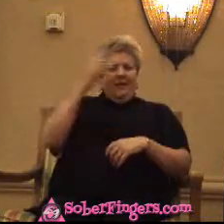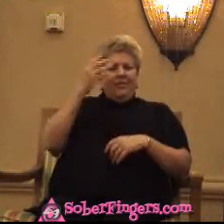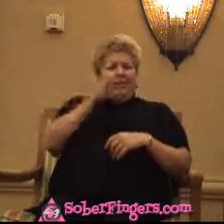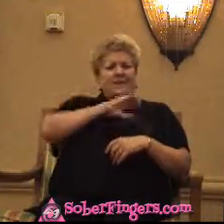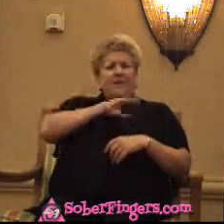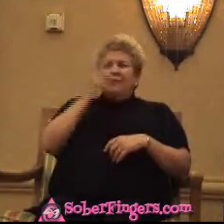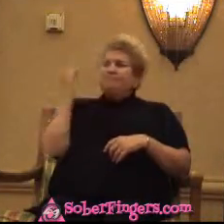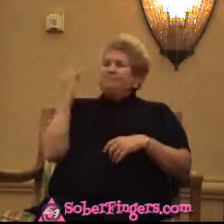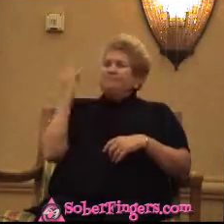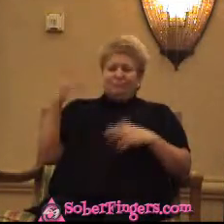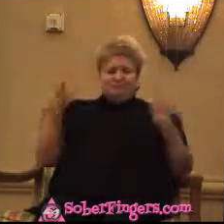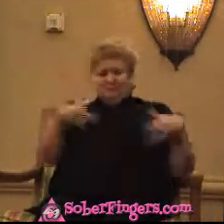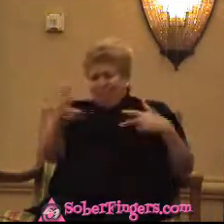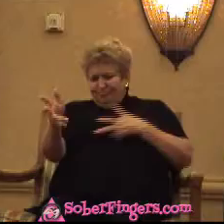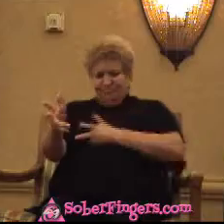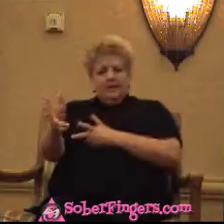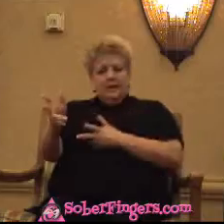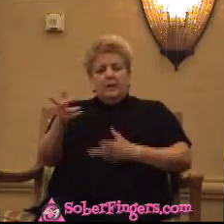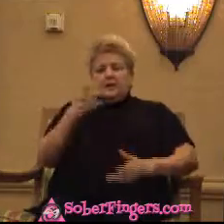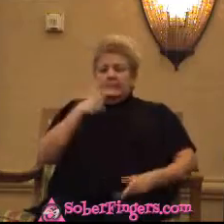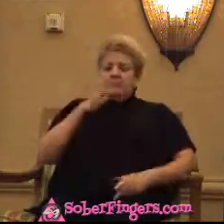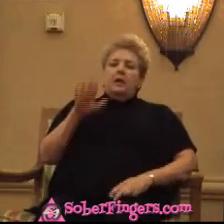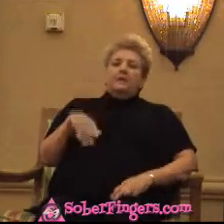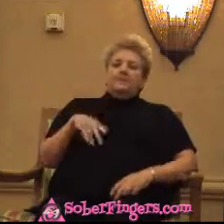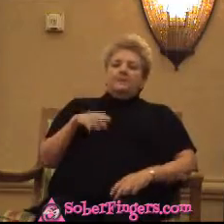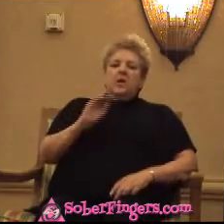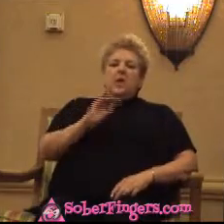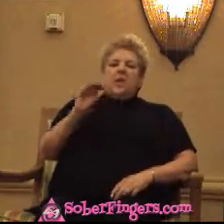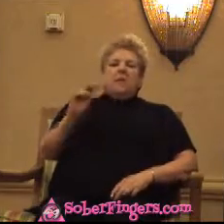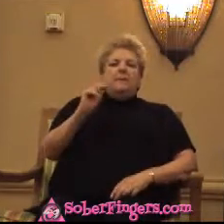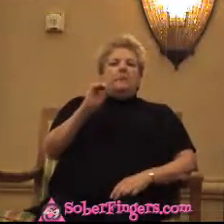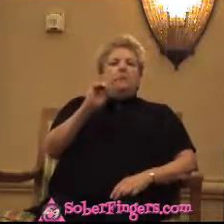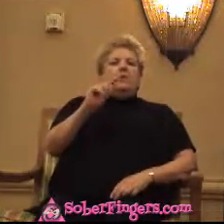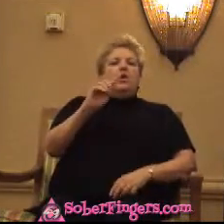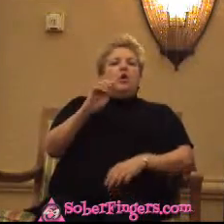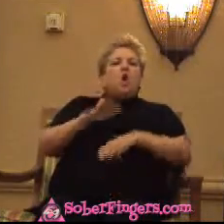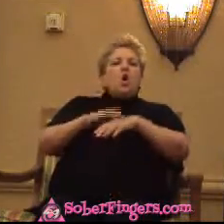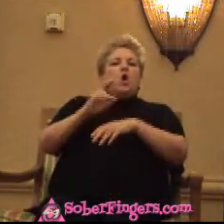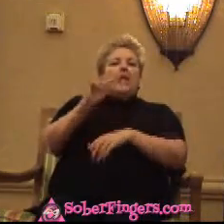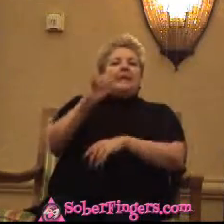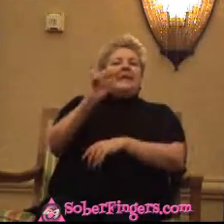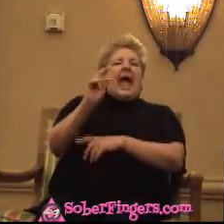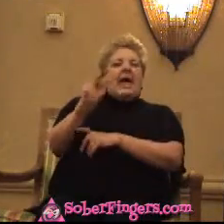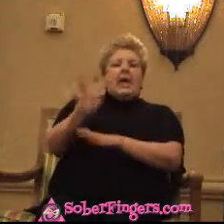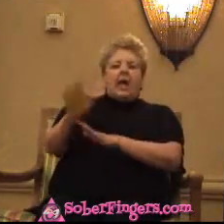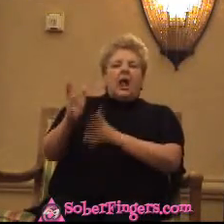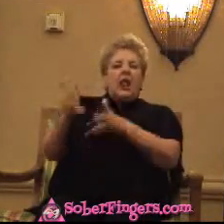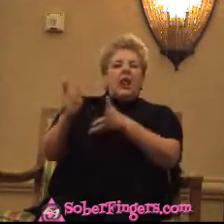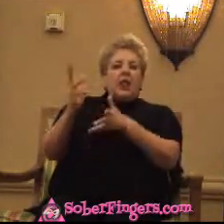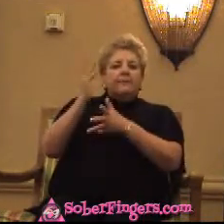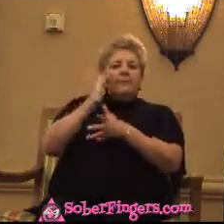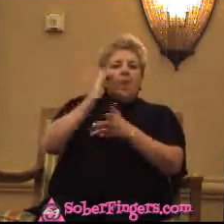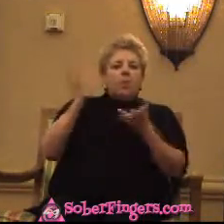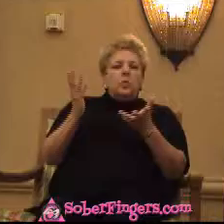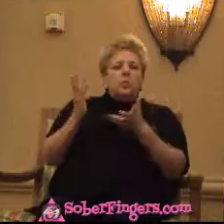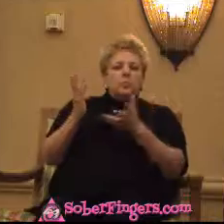license, really, that's you. Okay, put a note on the tank. He made me write a note, put it on the tank that I hit it. Never heard from him, actually. That was my